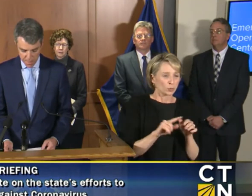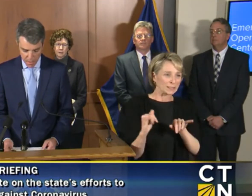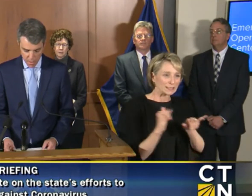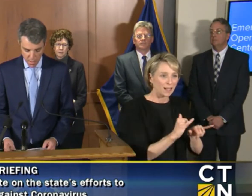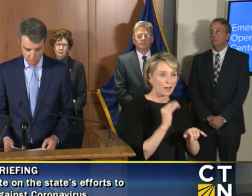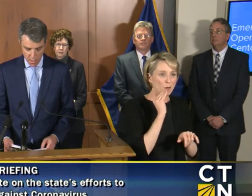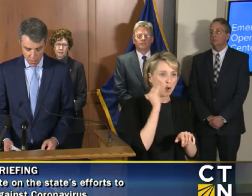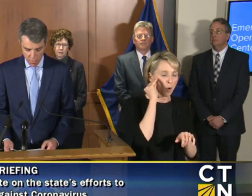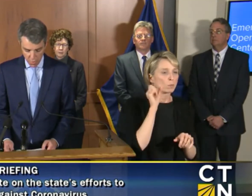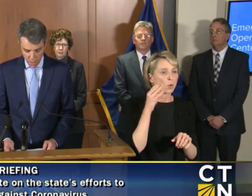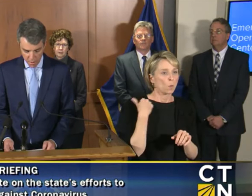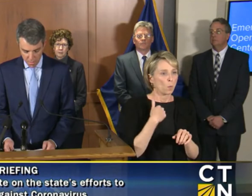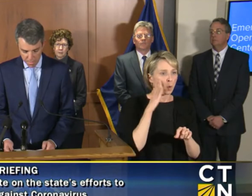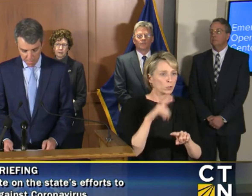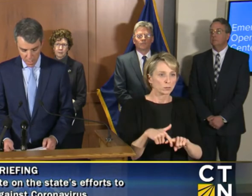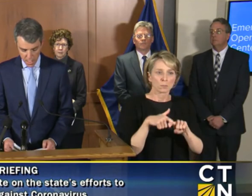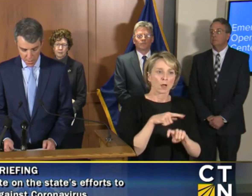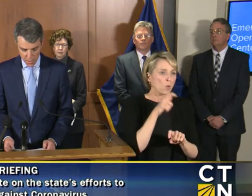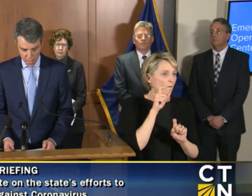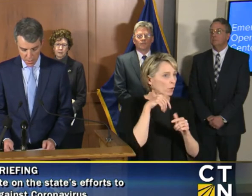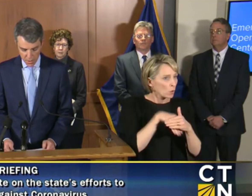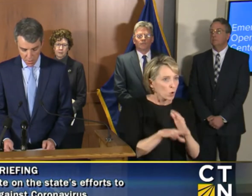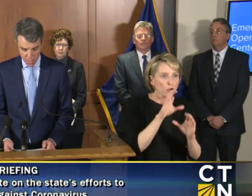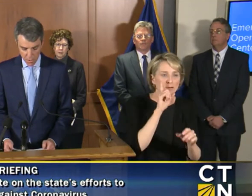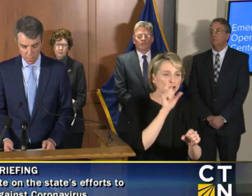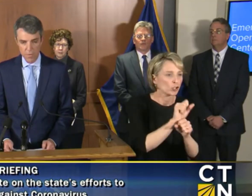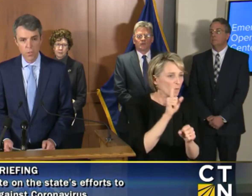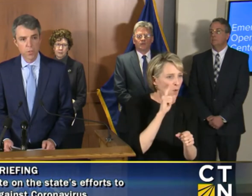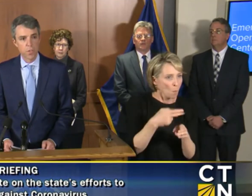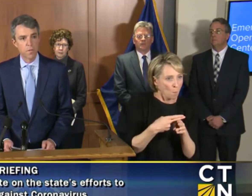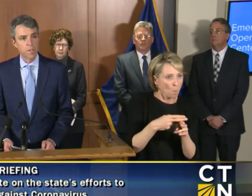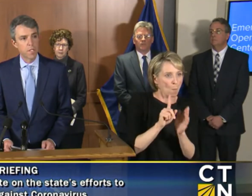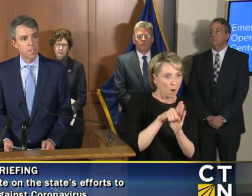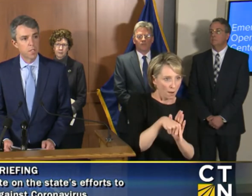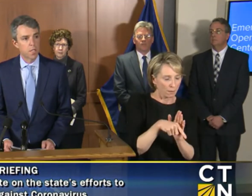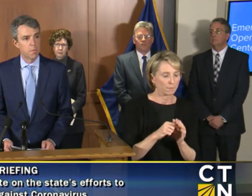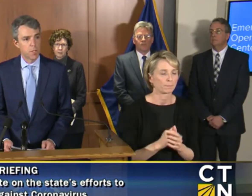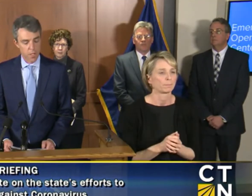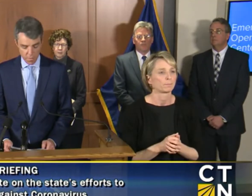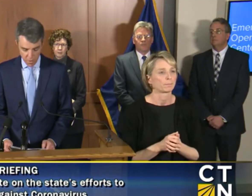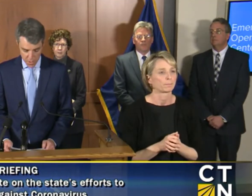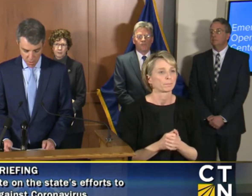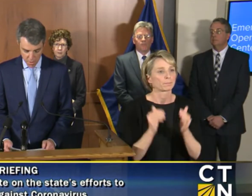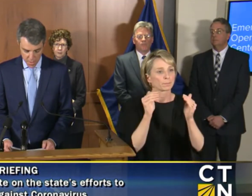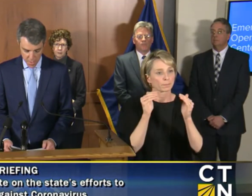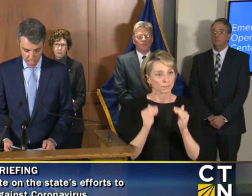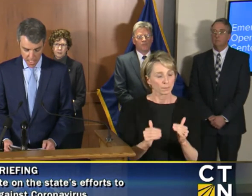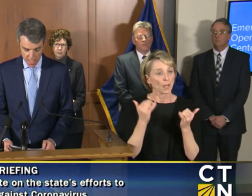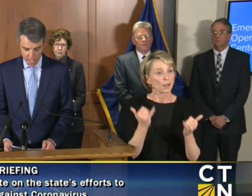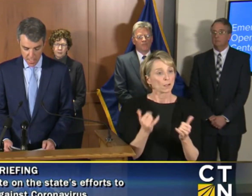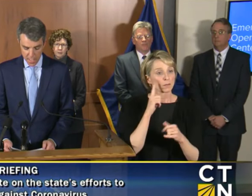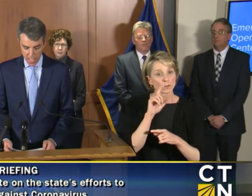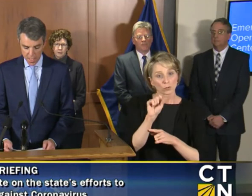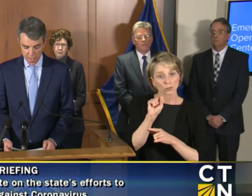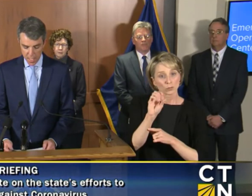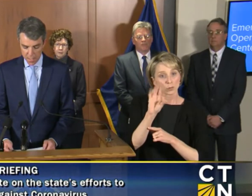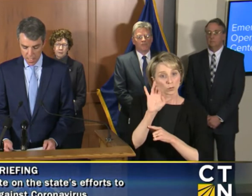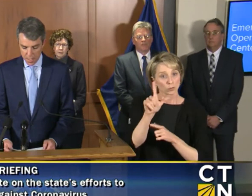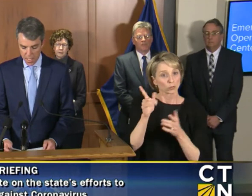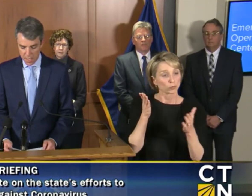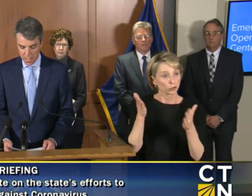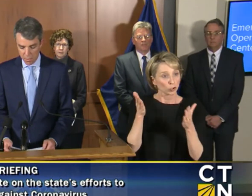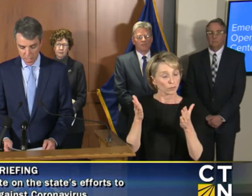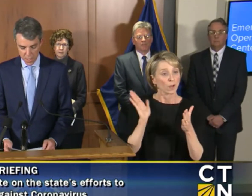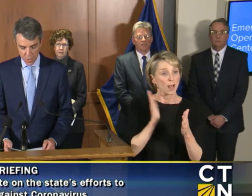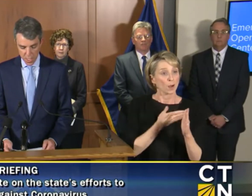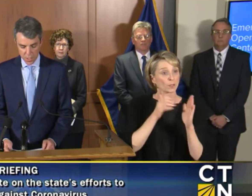offices. Fourth, turning to our Department of Social Services, and Commissioner Gifford is here with us today. The state